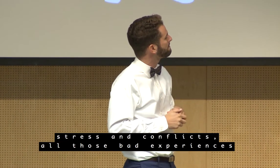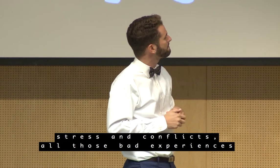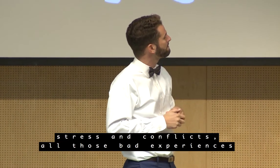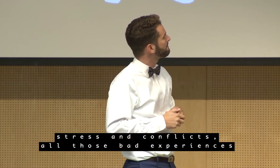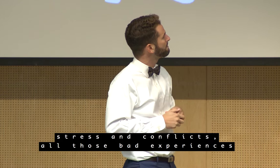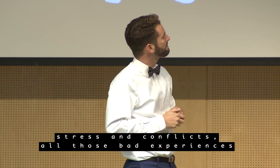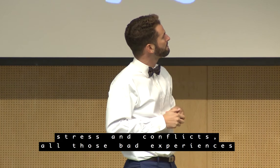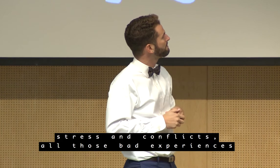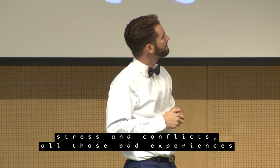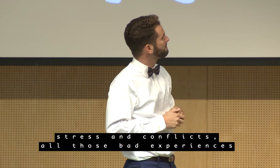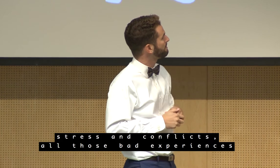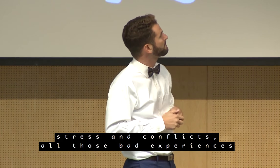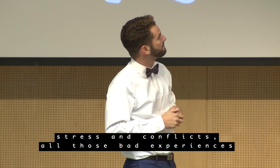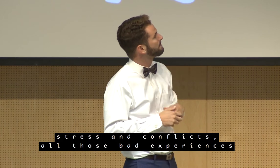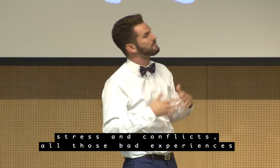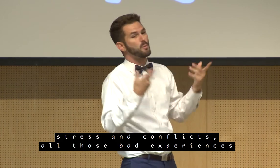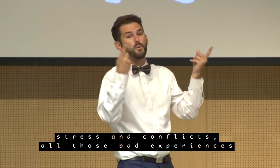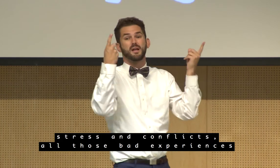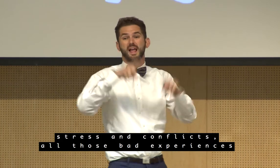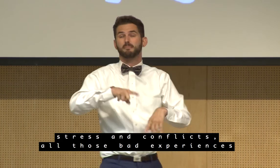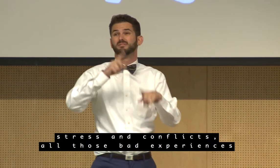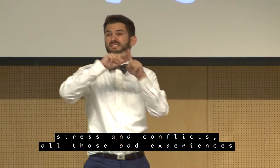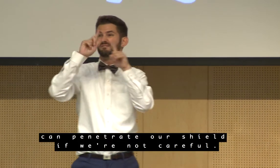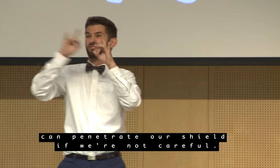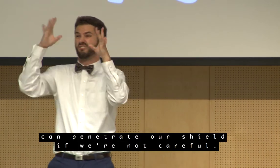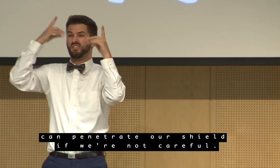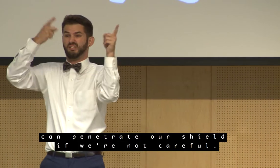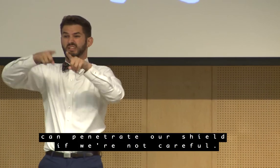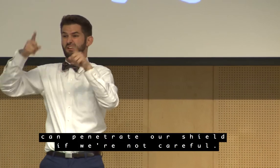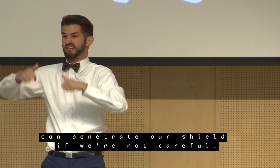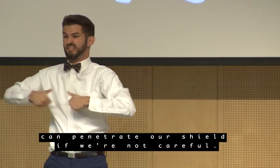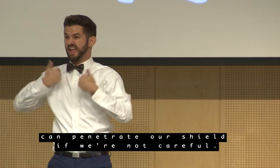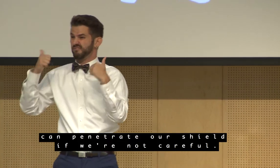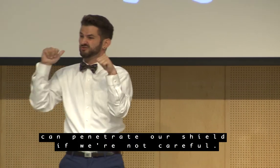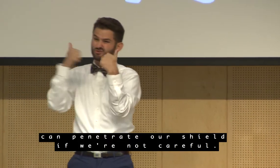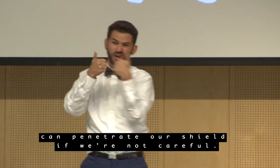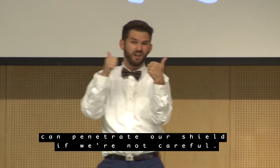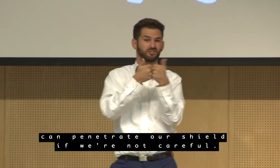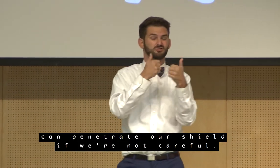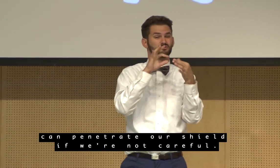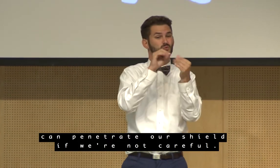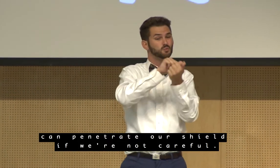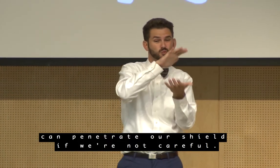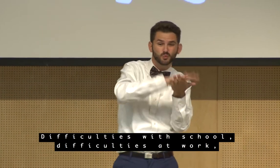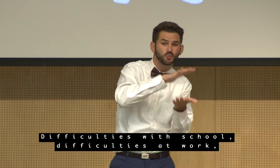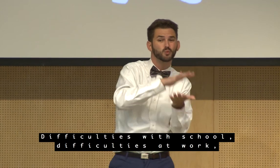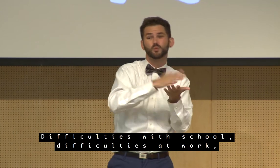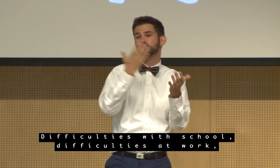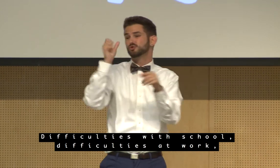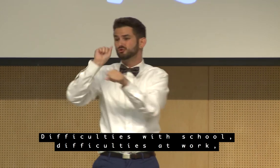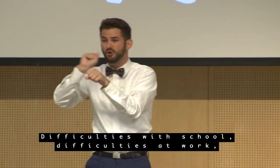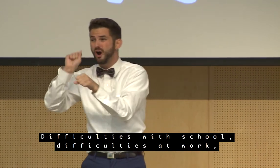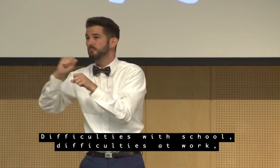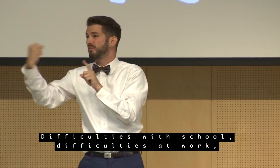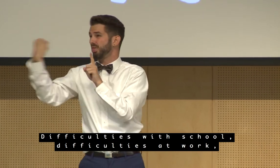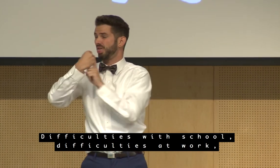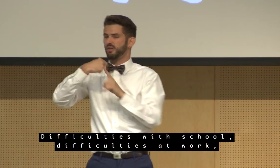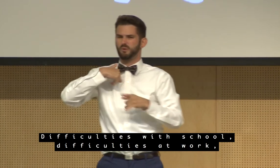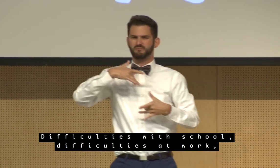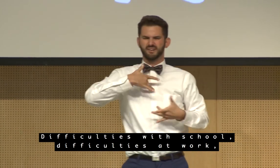and conflicts, all those bad experiences can penetrate our shield if we're not careful. Difficulties with school,